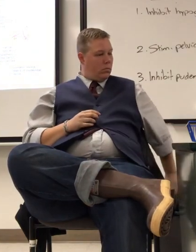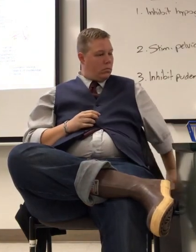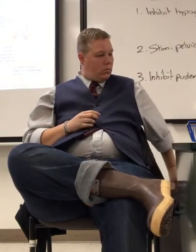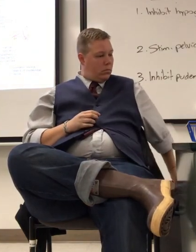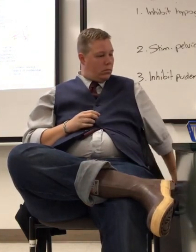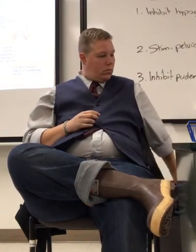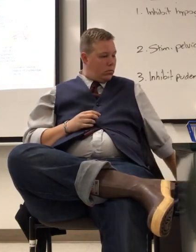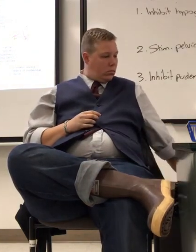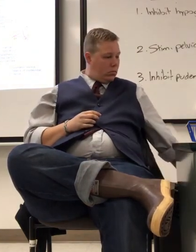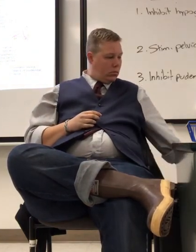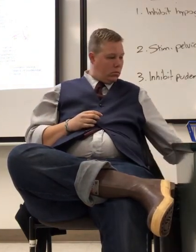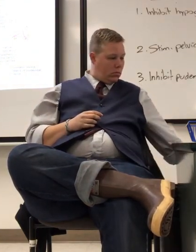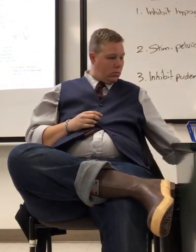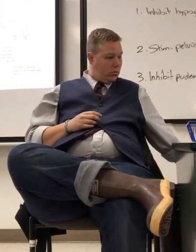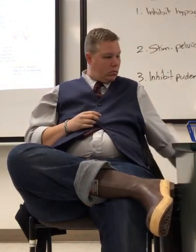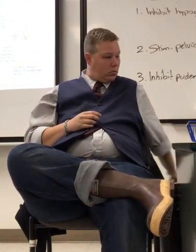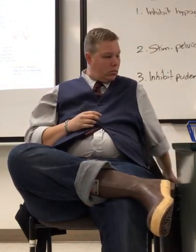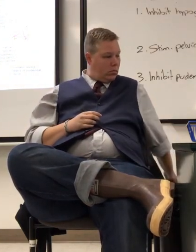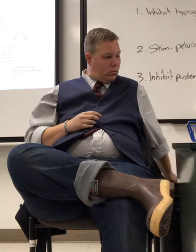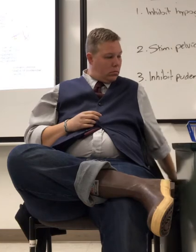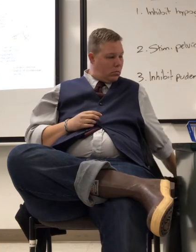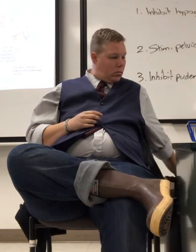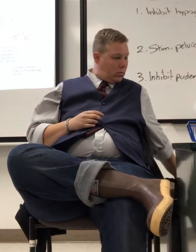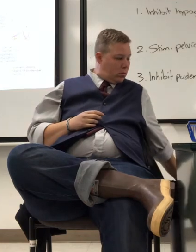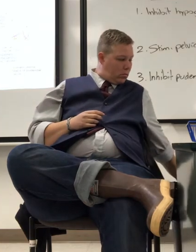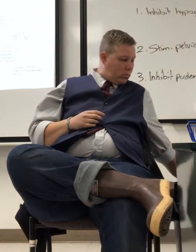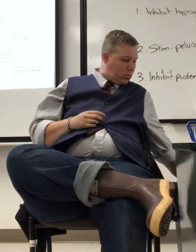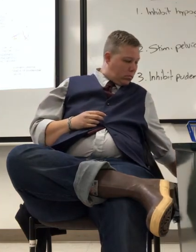urethral sphincter.